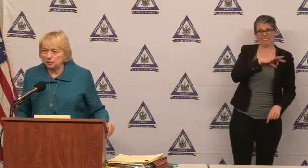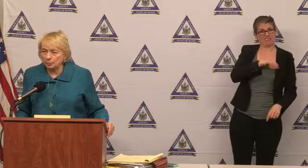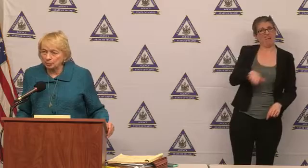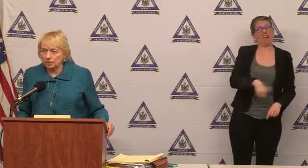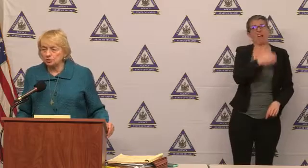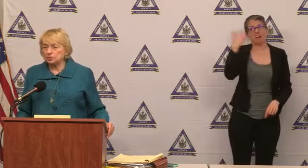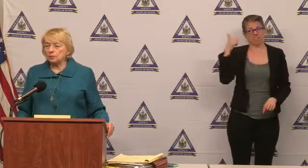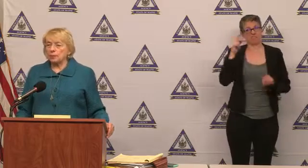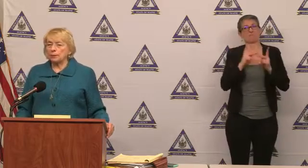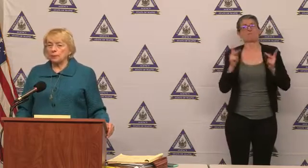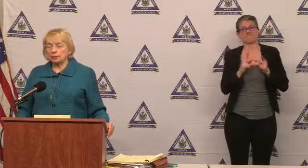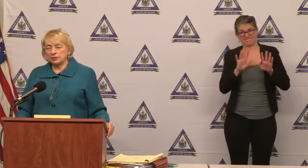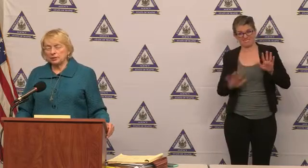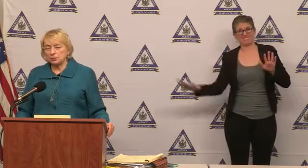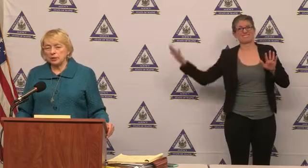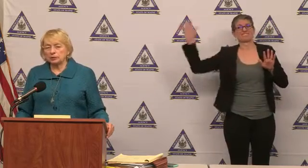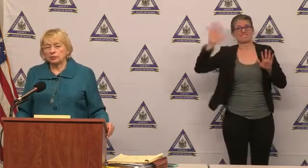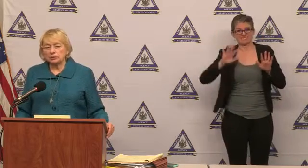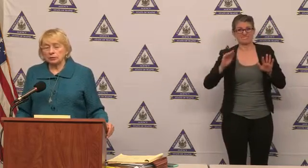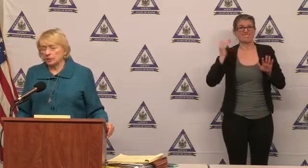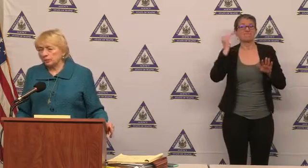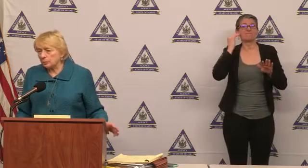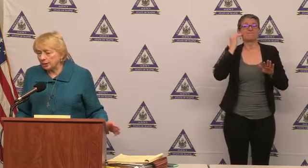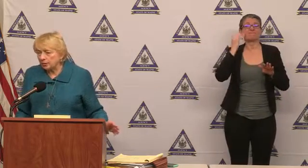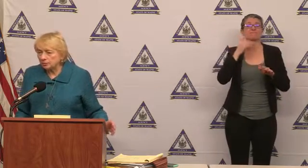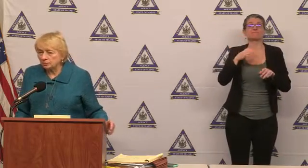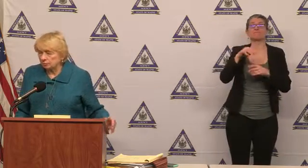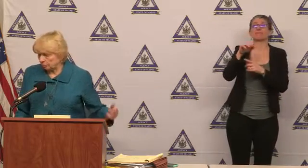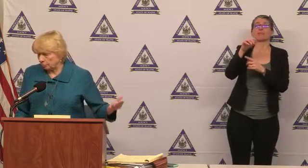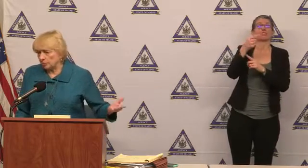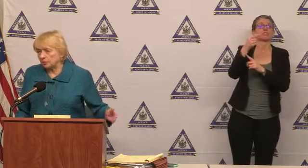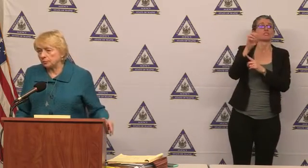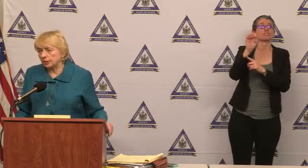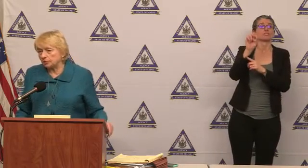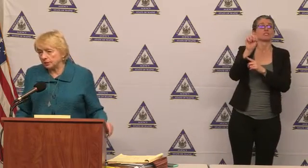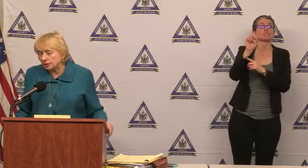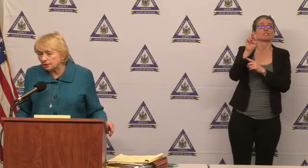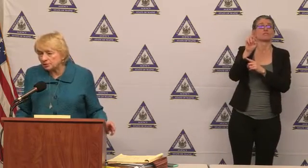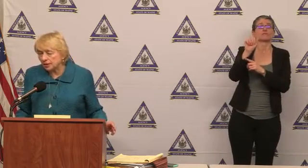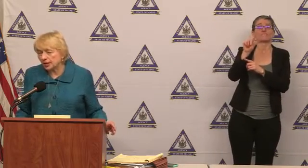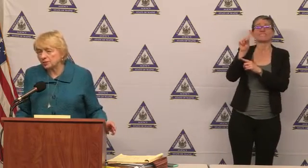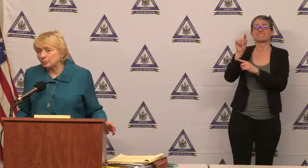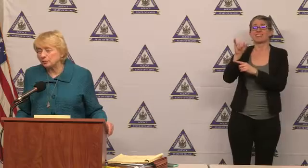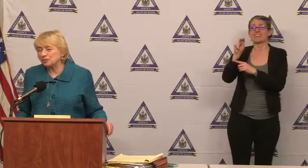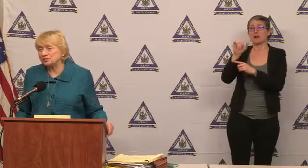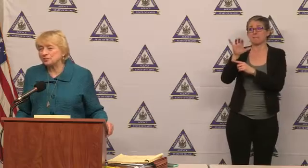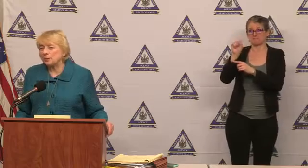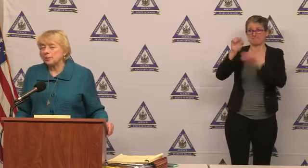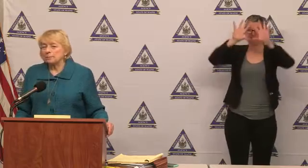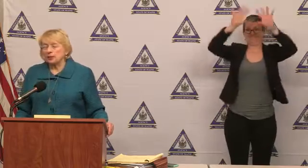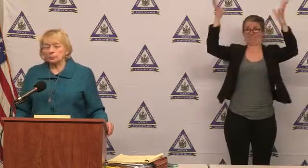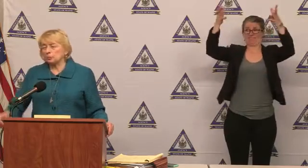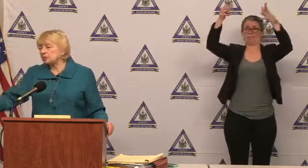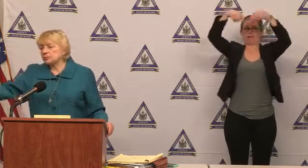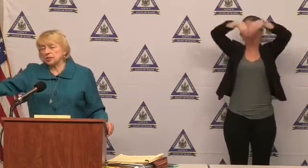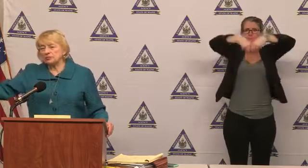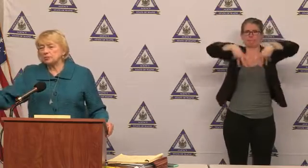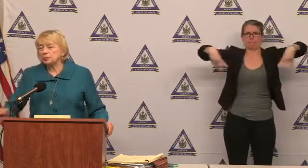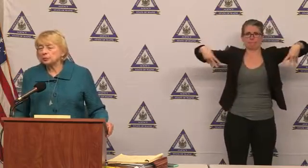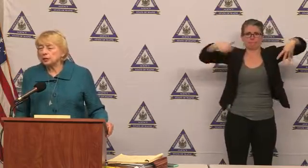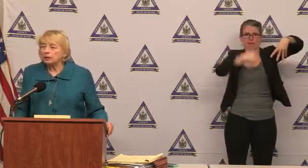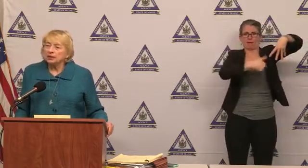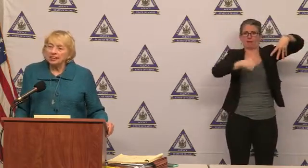business operations, places where their competitor, primary competitor Ingalls, has operations. Portsmouth